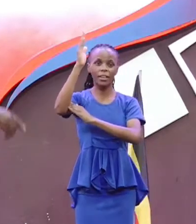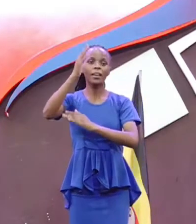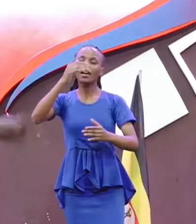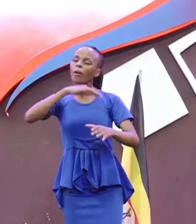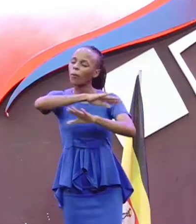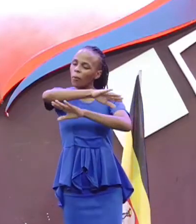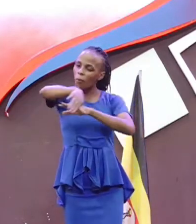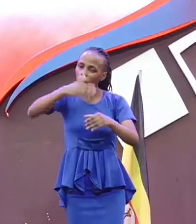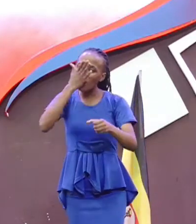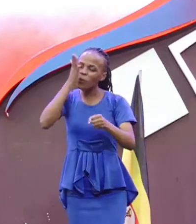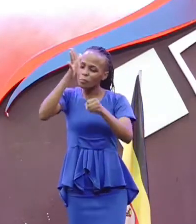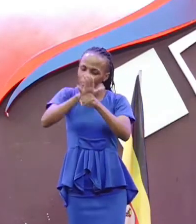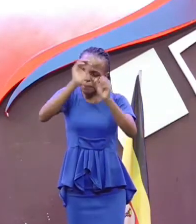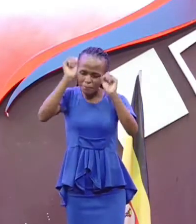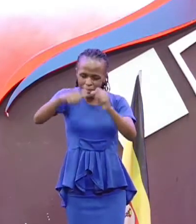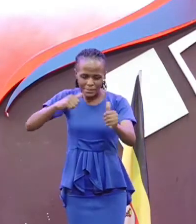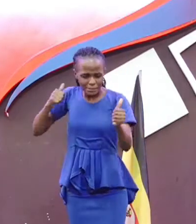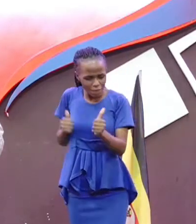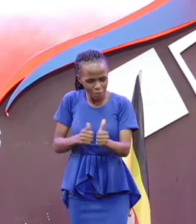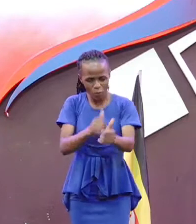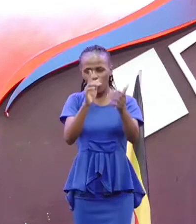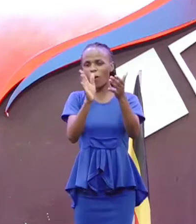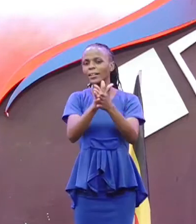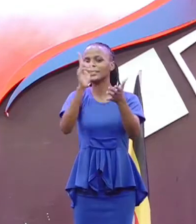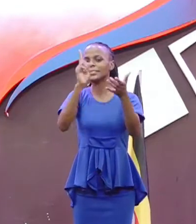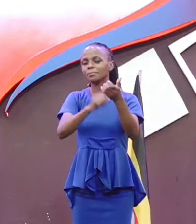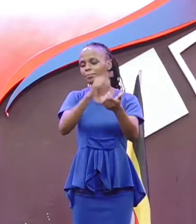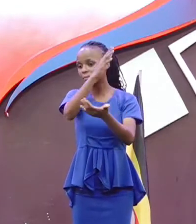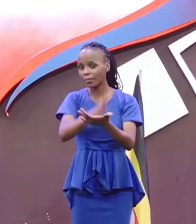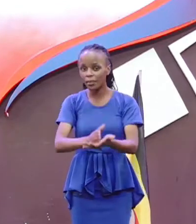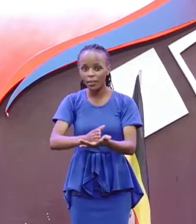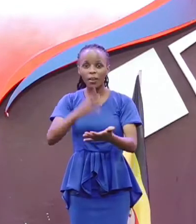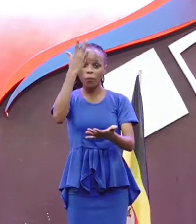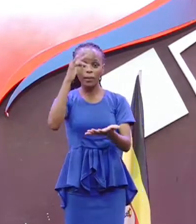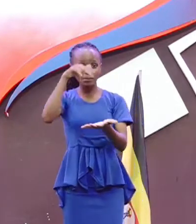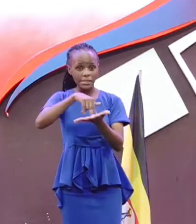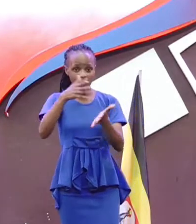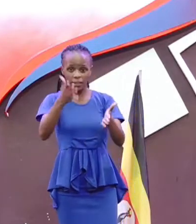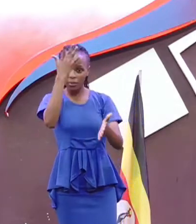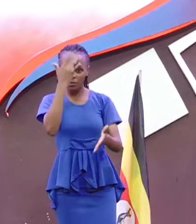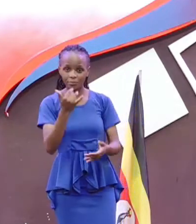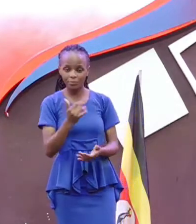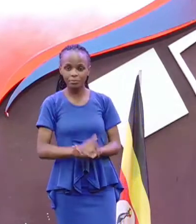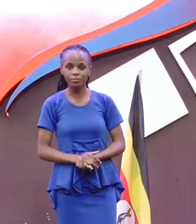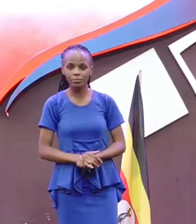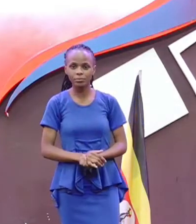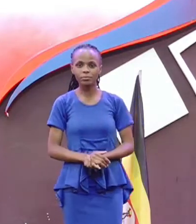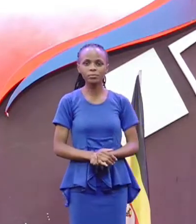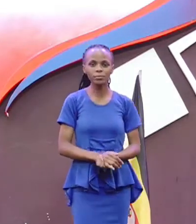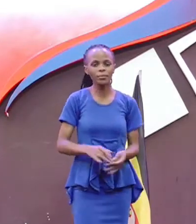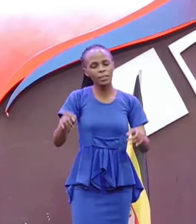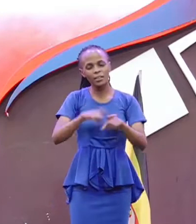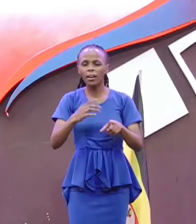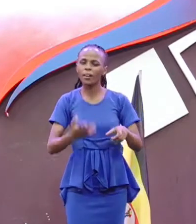kisuubizo kya Ibrahimu nga ino kitambulira. Every promise of Abraham he walked through it. Ekinyimiriza wano olwaleero. The reason as why I stand here today. Nakubadde